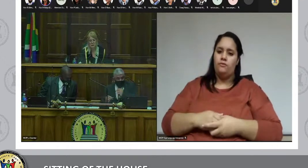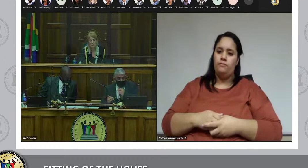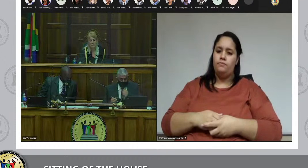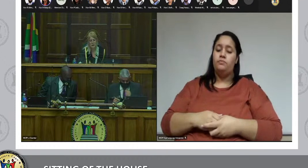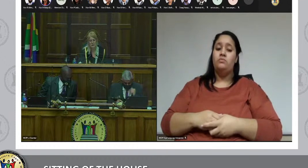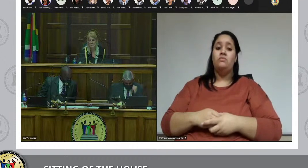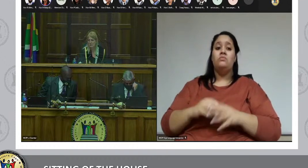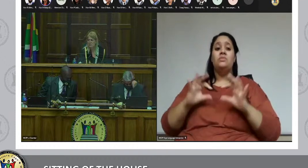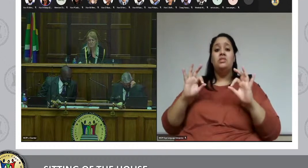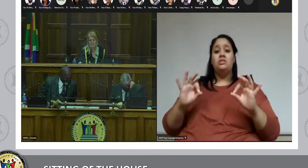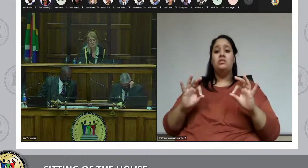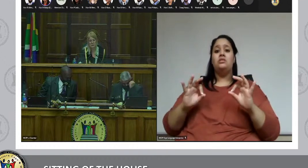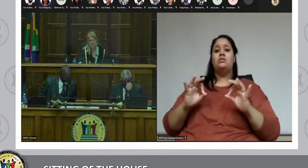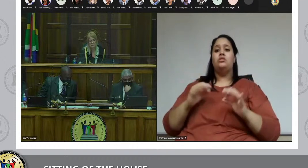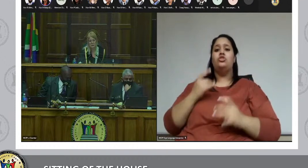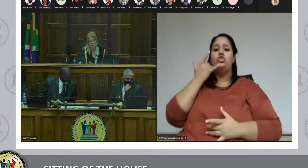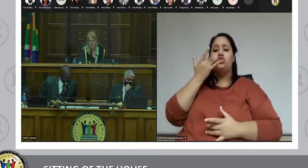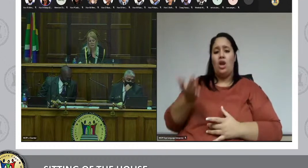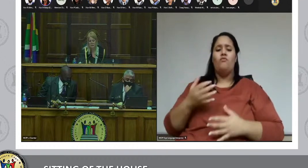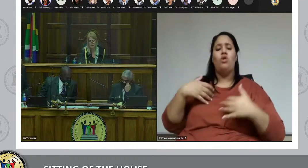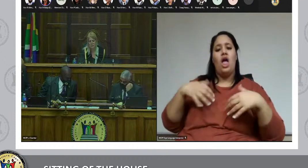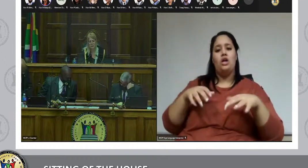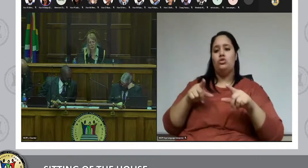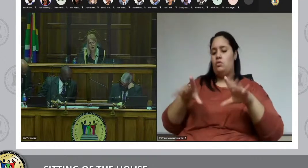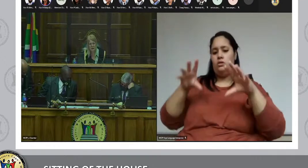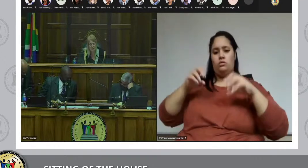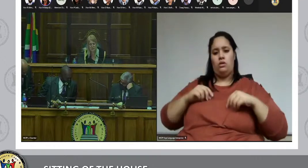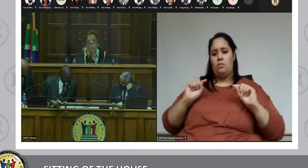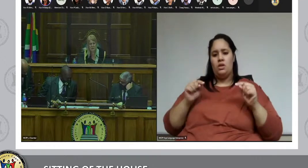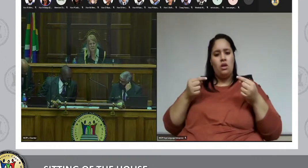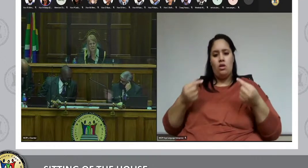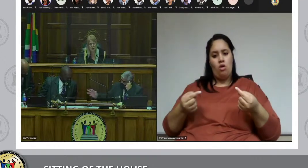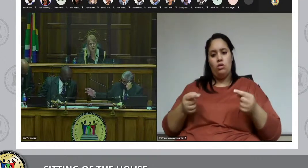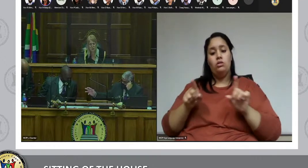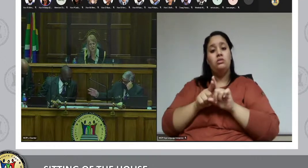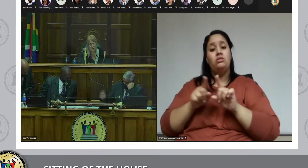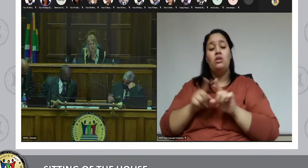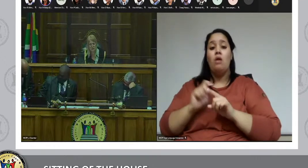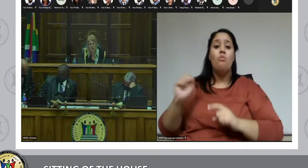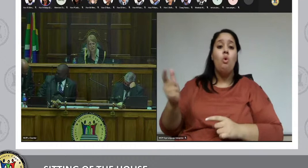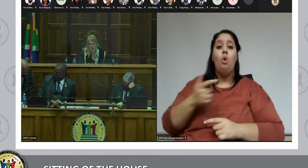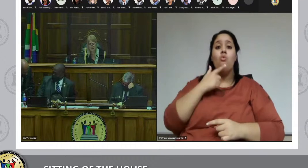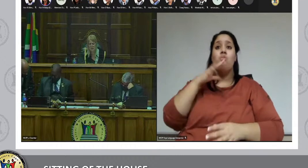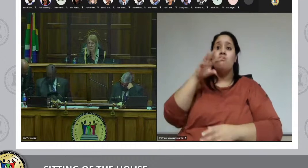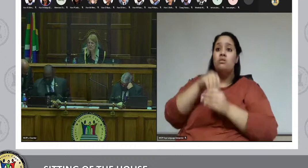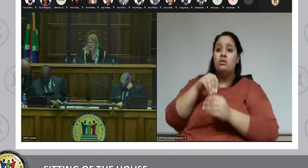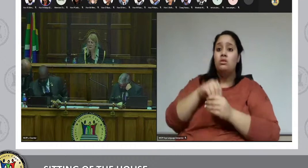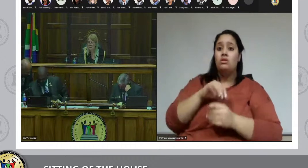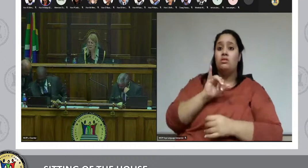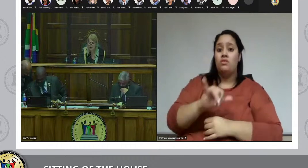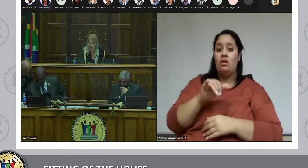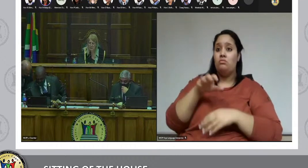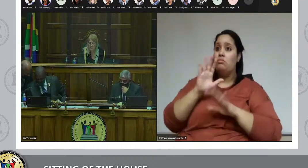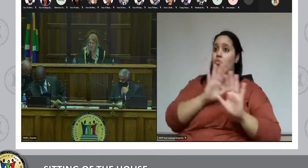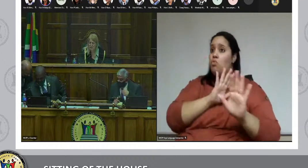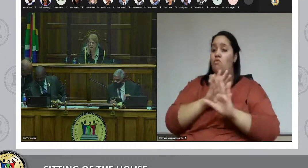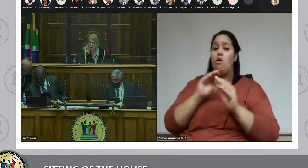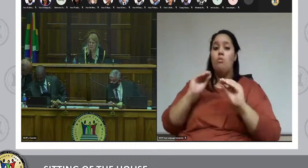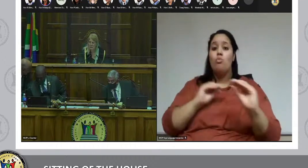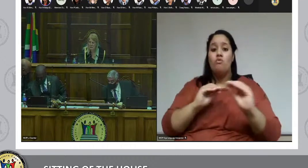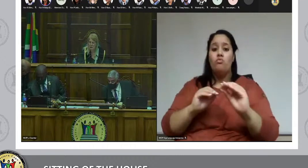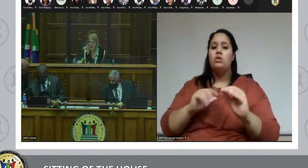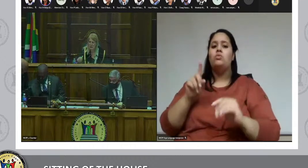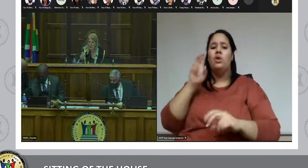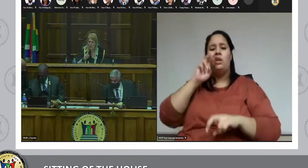Such desperate and shameful actions should not be tolerated, and all those who participated in them must be condemned